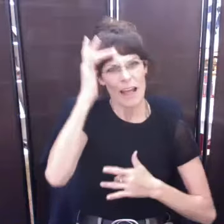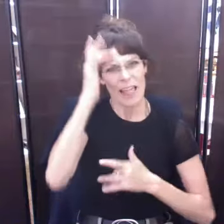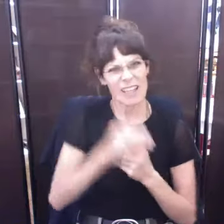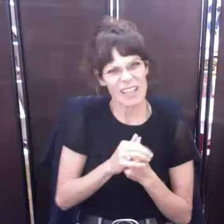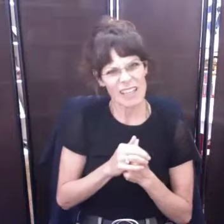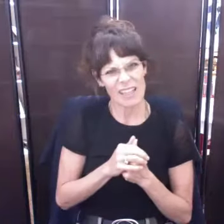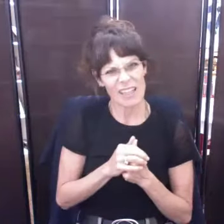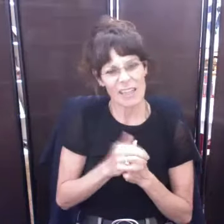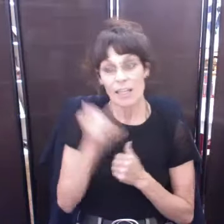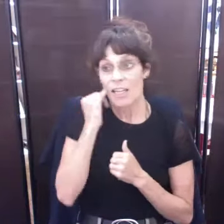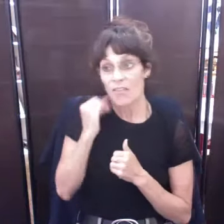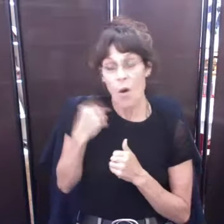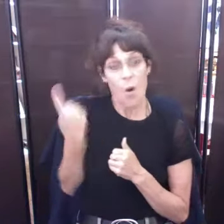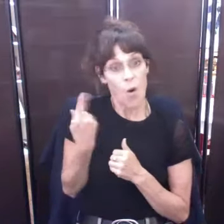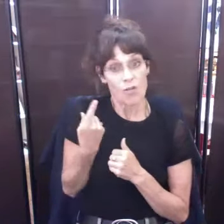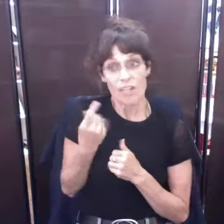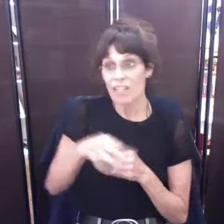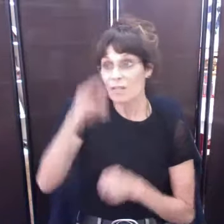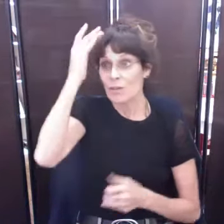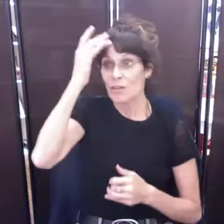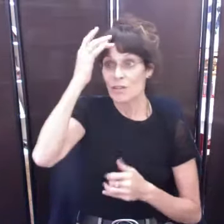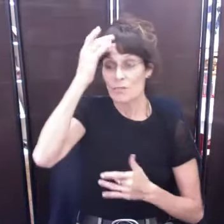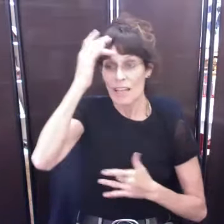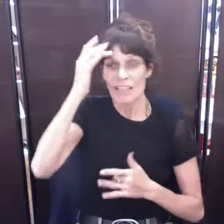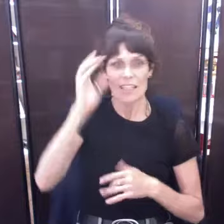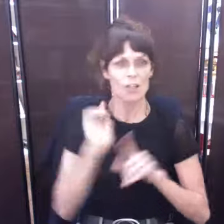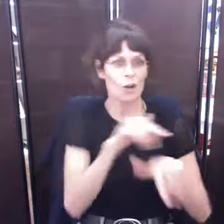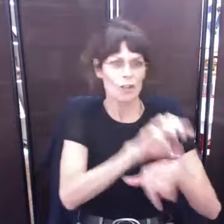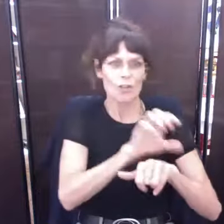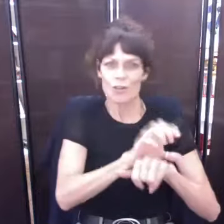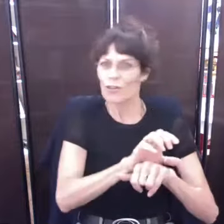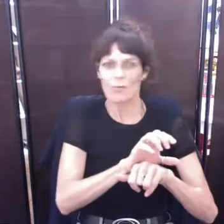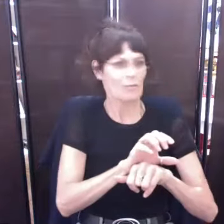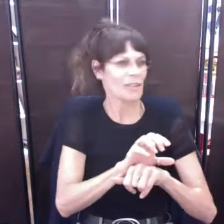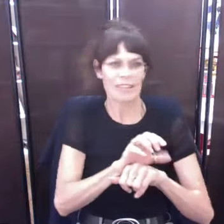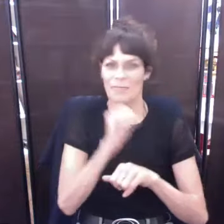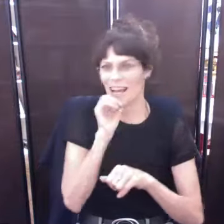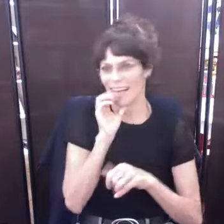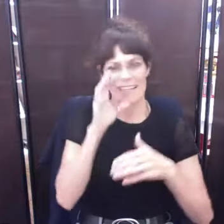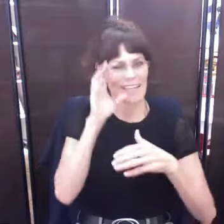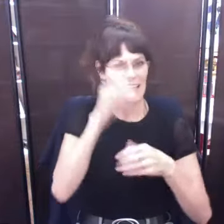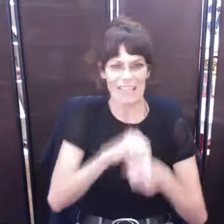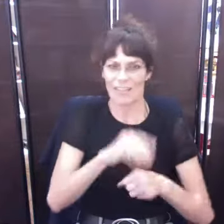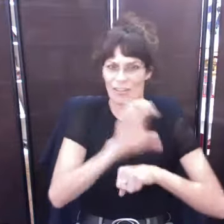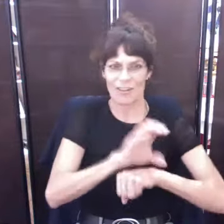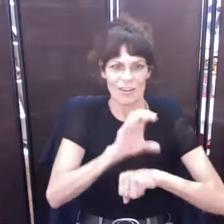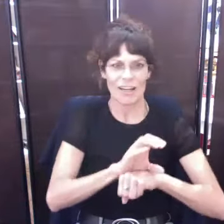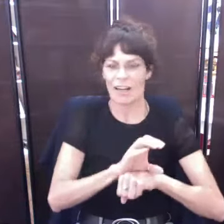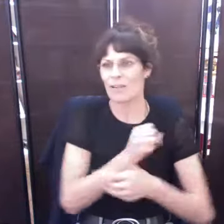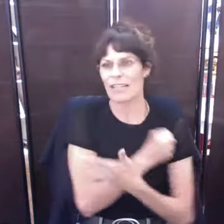had a spiritual malady, then church should have taken care of me. But I had just come from a cult. I'm not going to get into that. I was into Satan worshiping before I got into